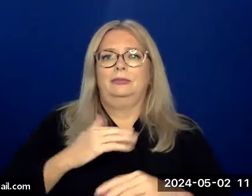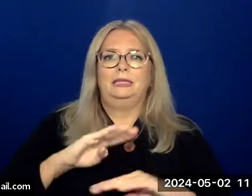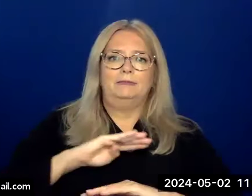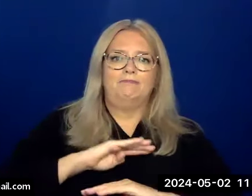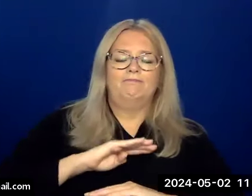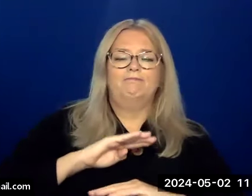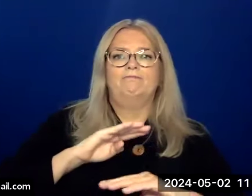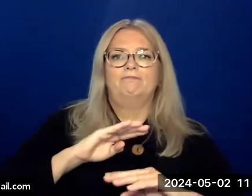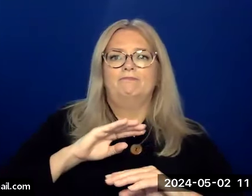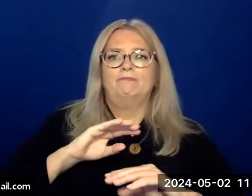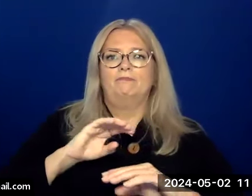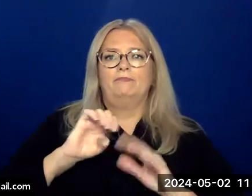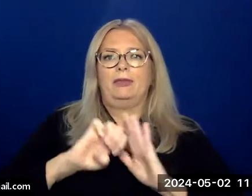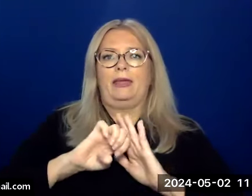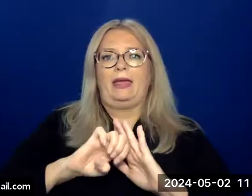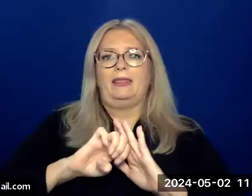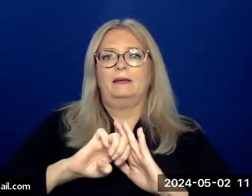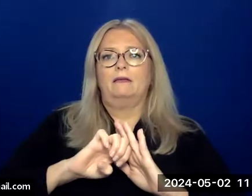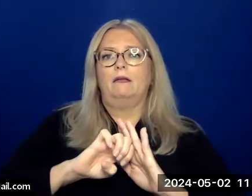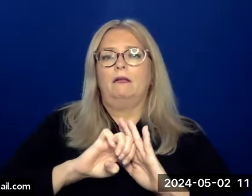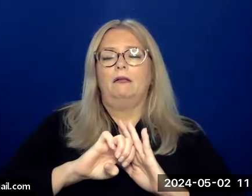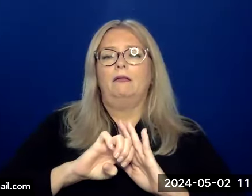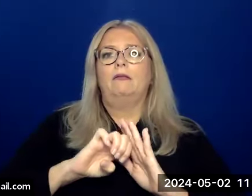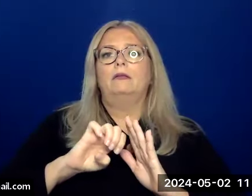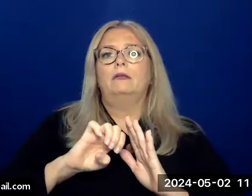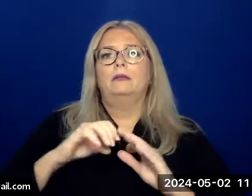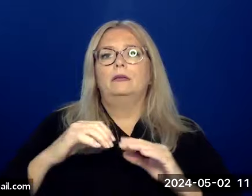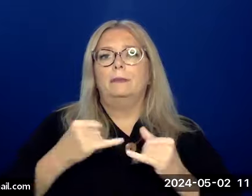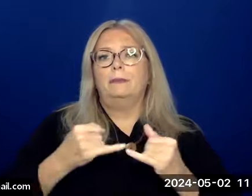that or guidelines that the state would desire.